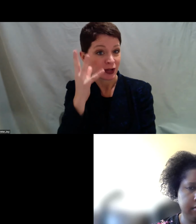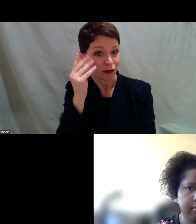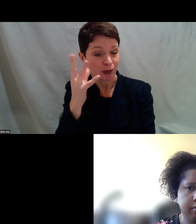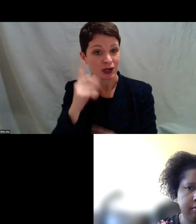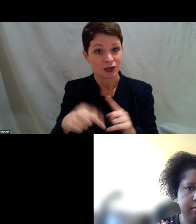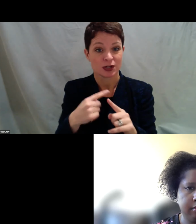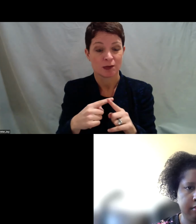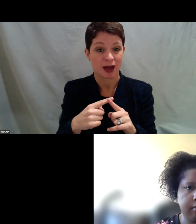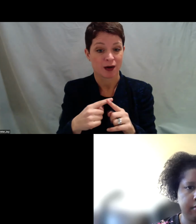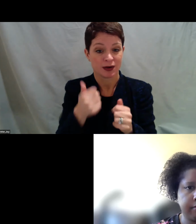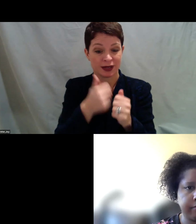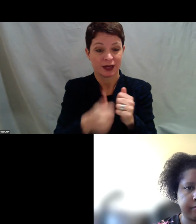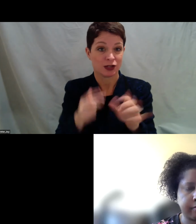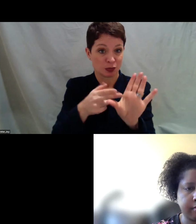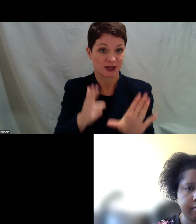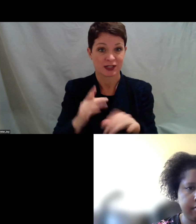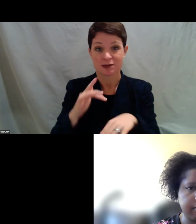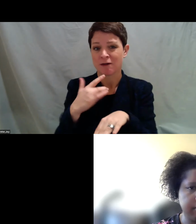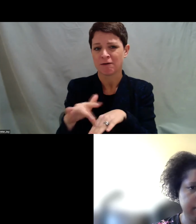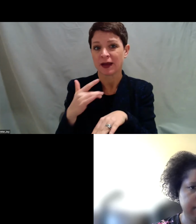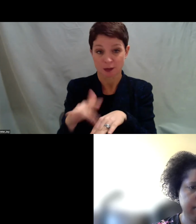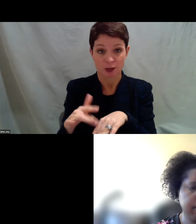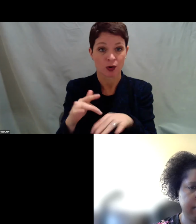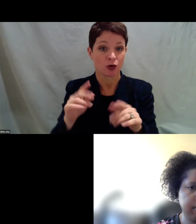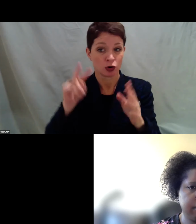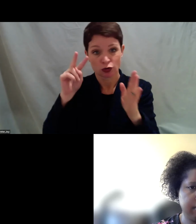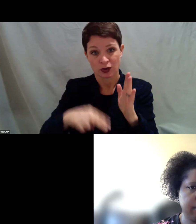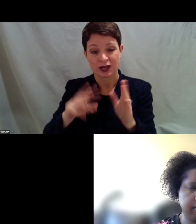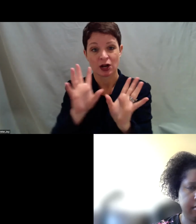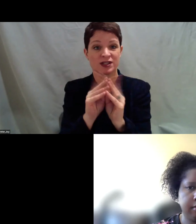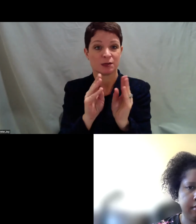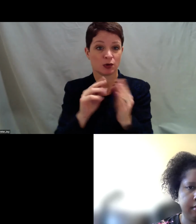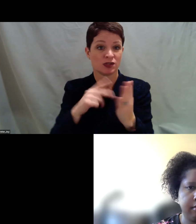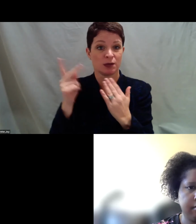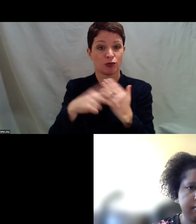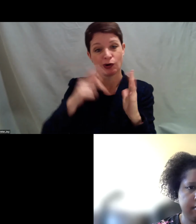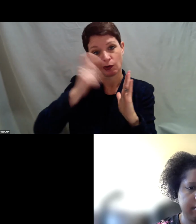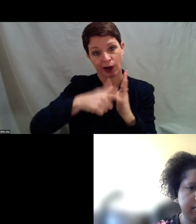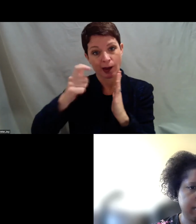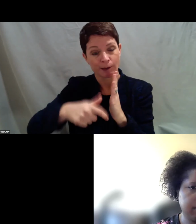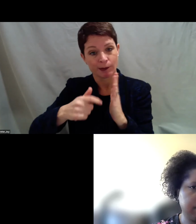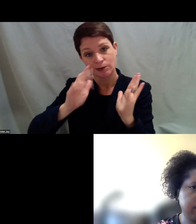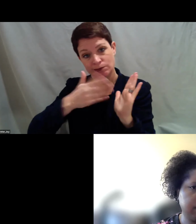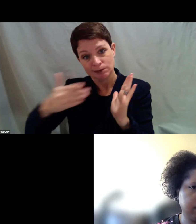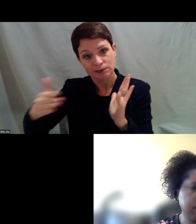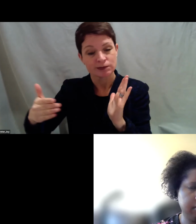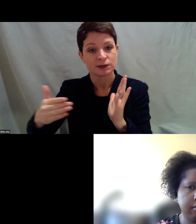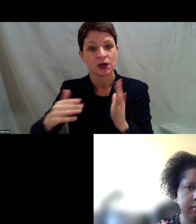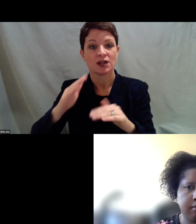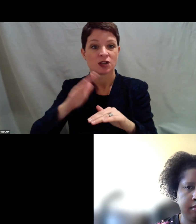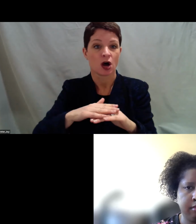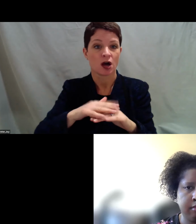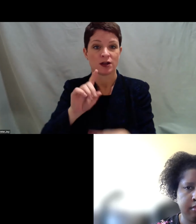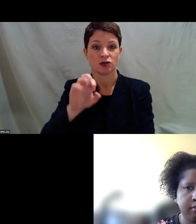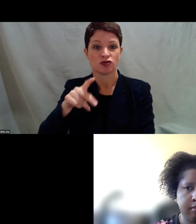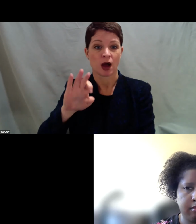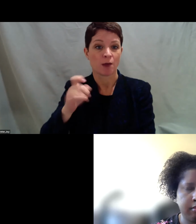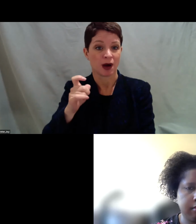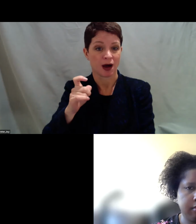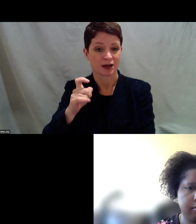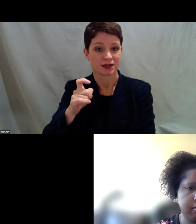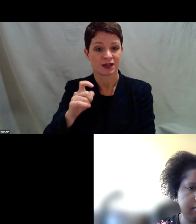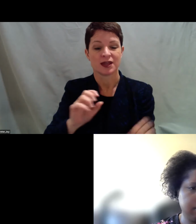about each participant is available in our symposium program, which is on the Dropbox that was